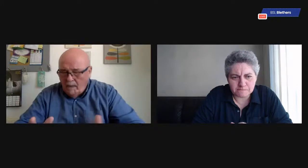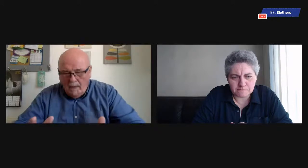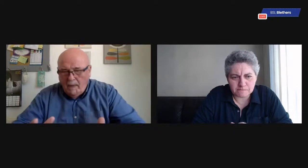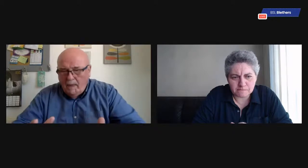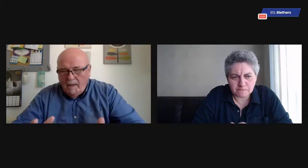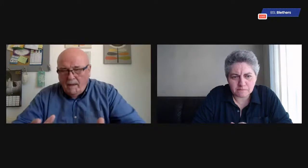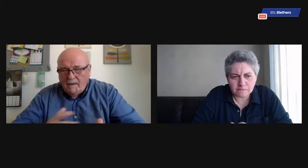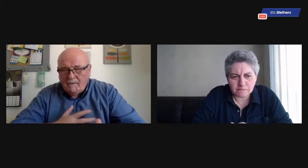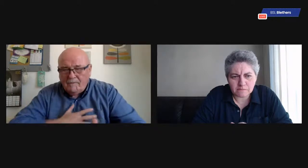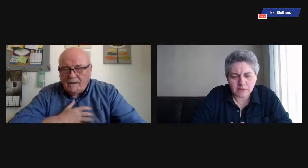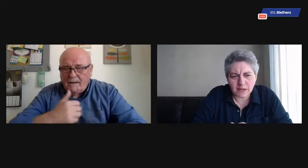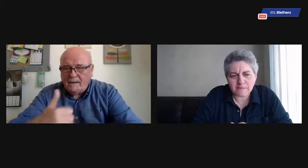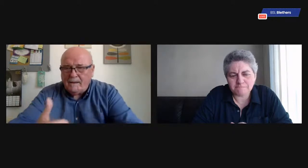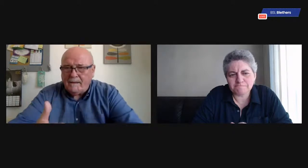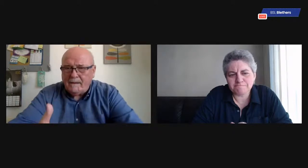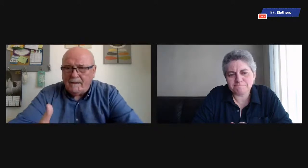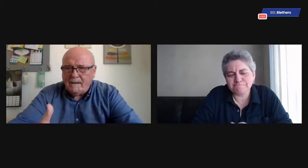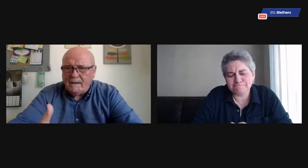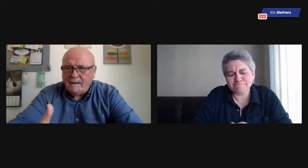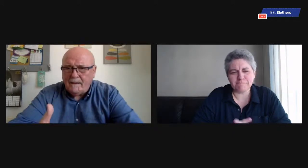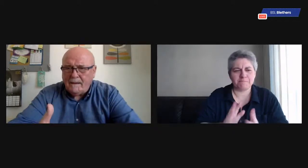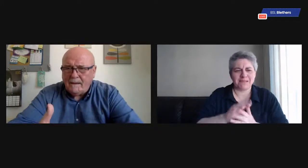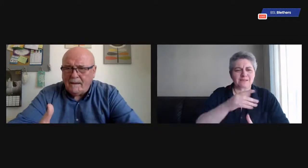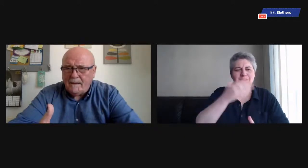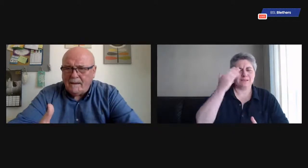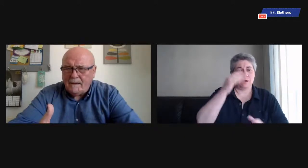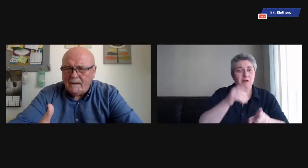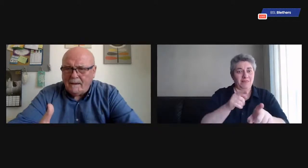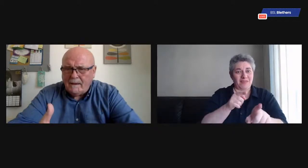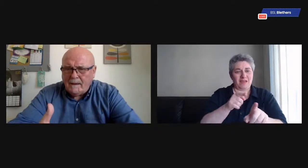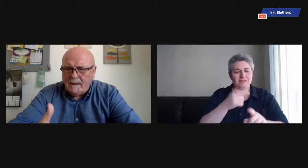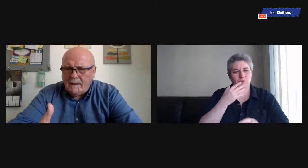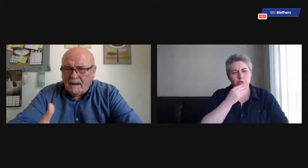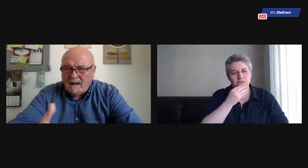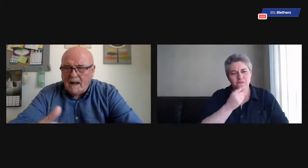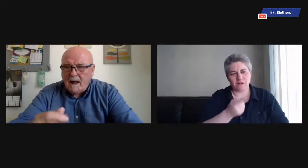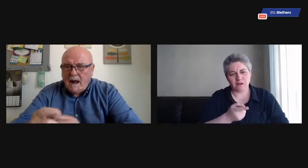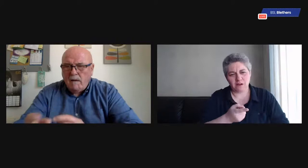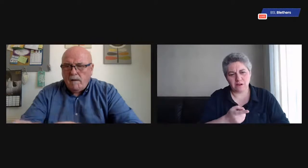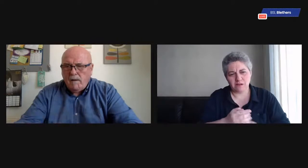And they sat down, and it just felt so good.